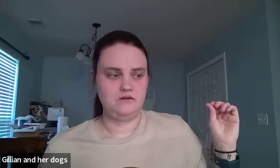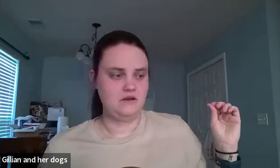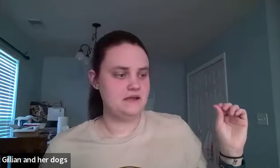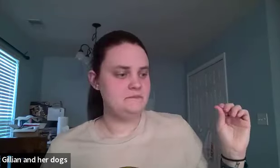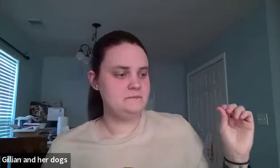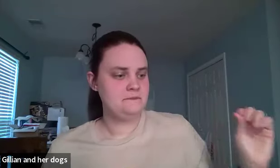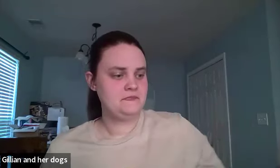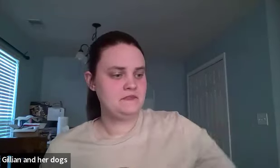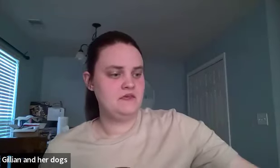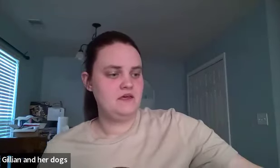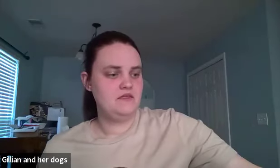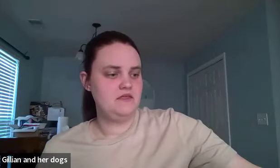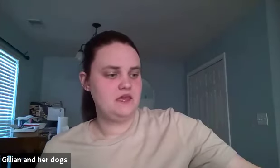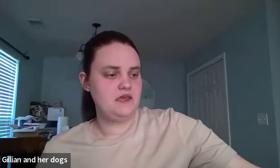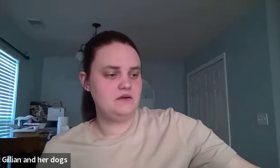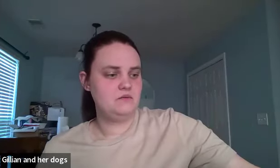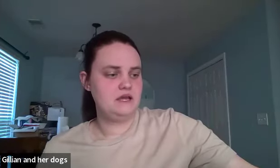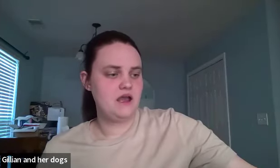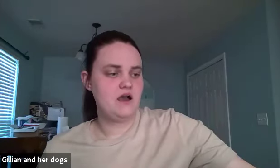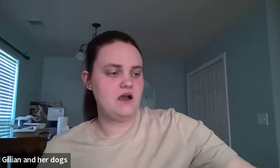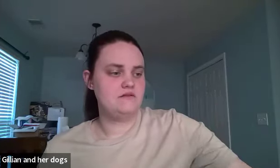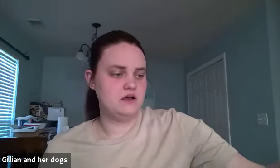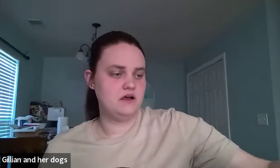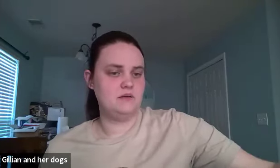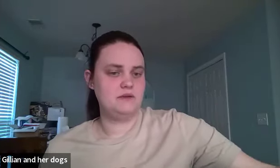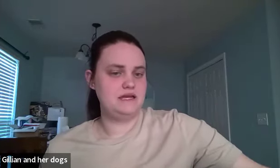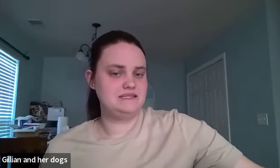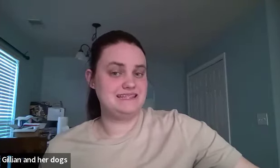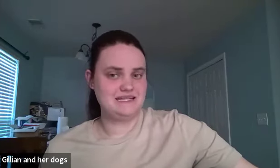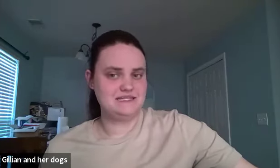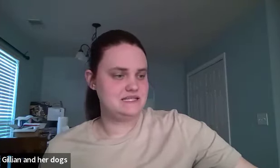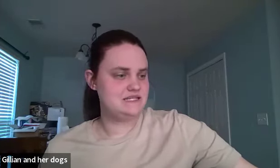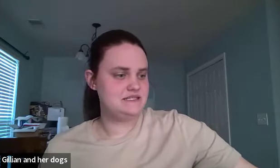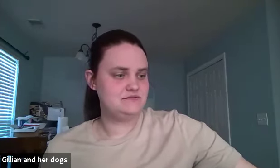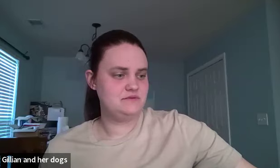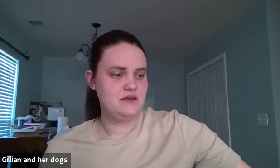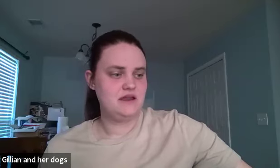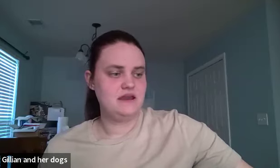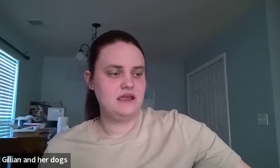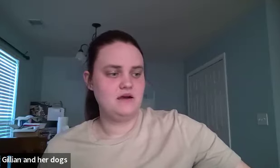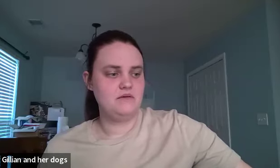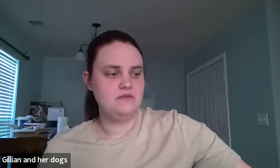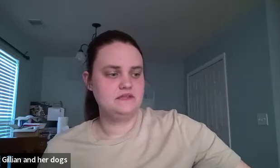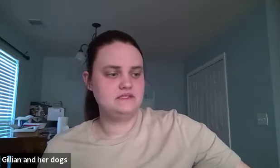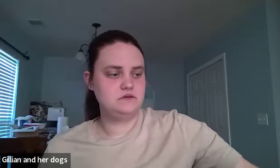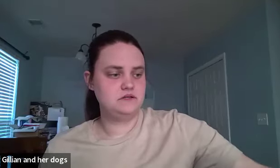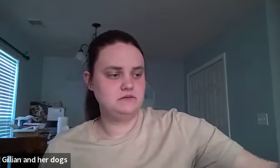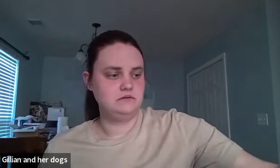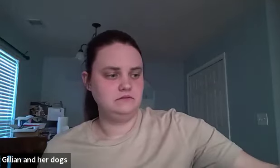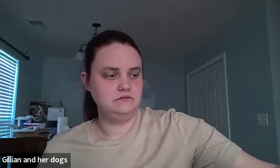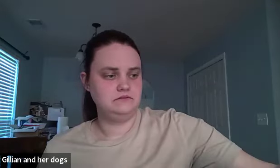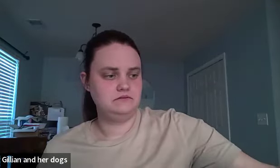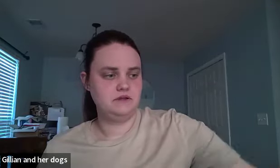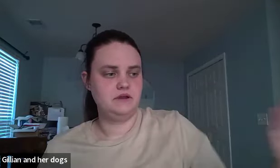All right. Then we have scientist. Now this one, ooh, there we